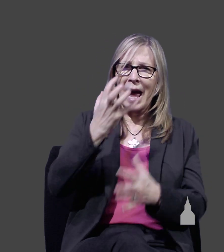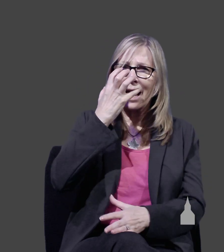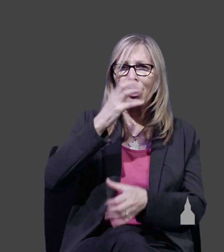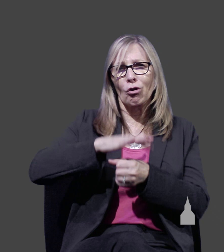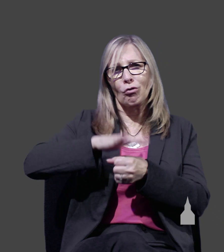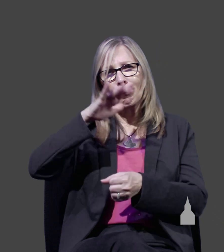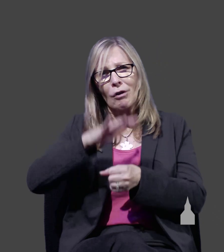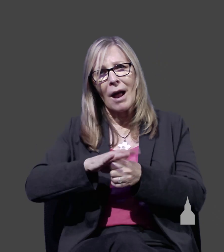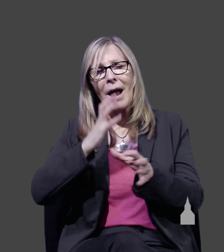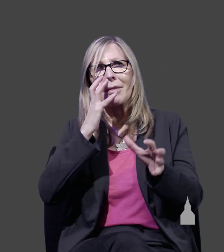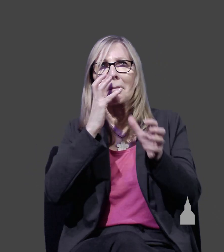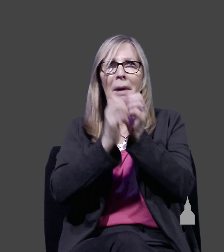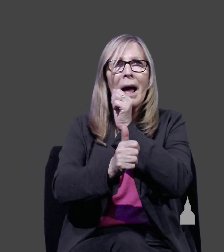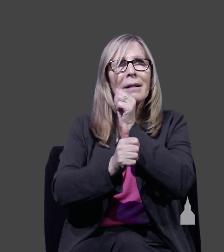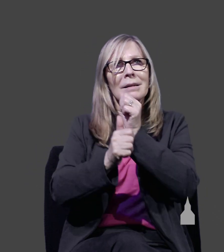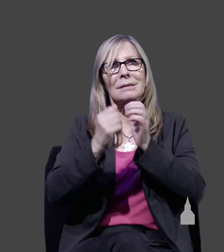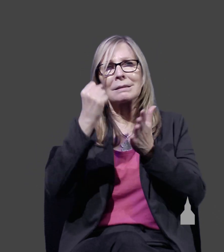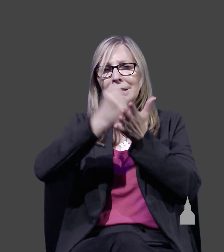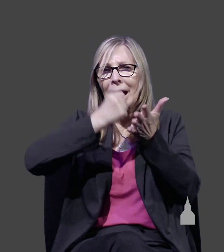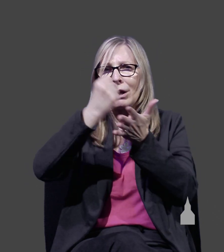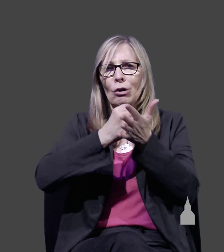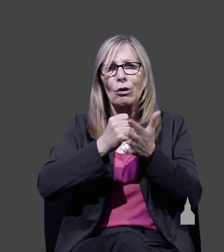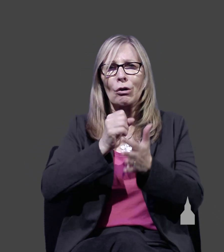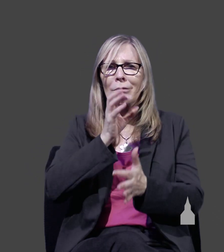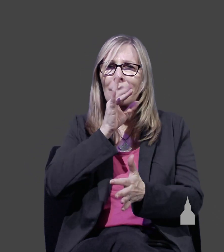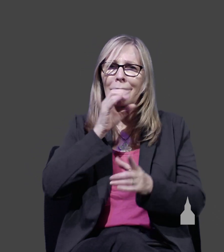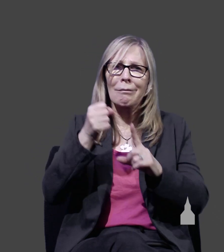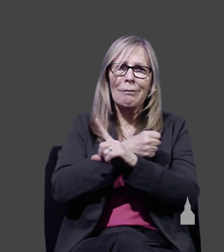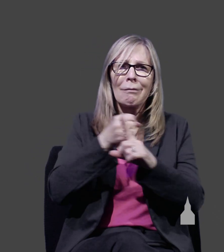slander, and abuse of speech from your mouth.